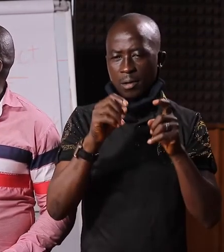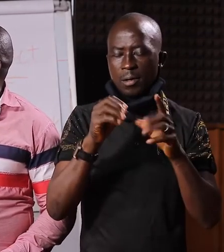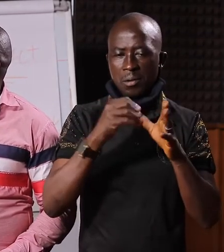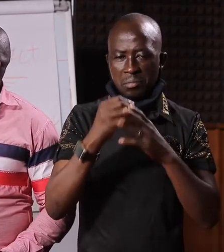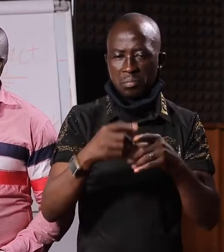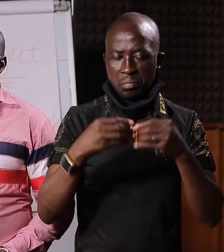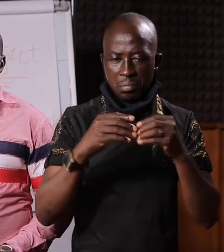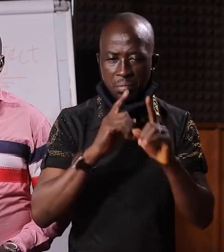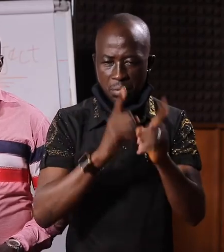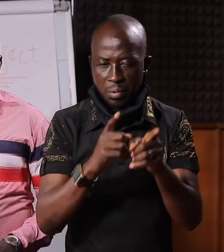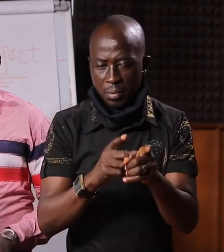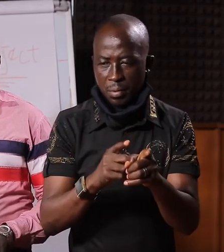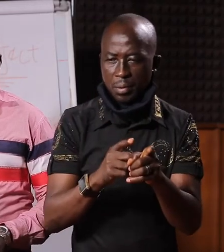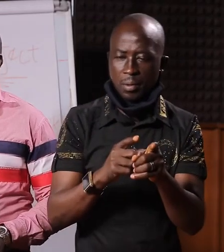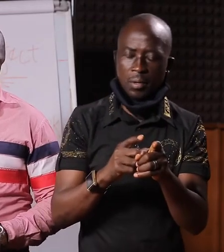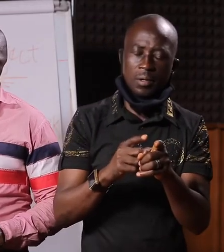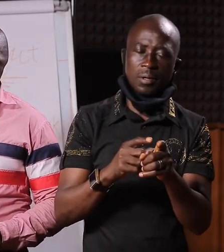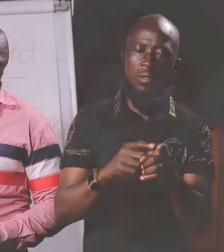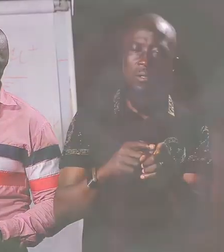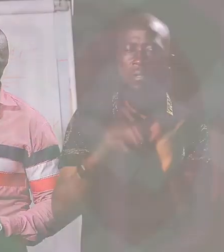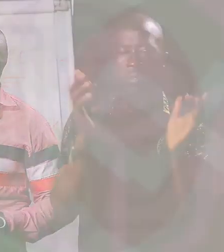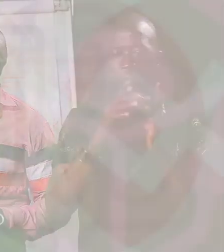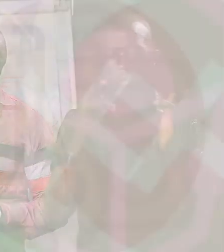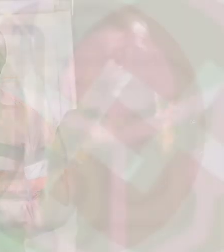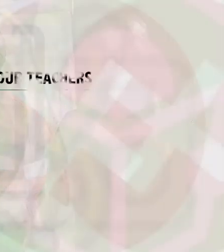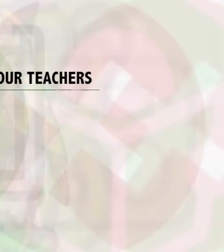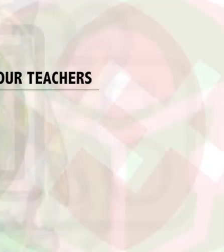response, don't hesitate to reach me on my number